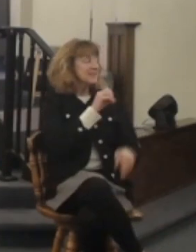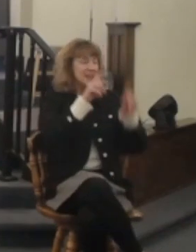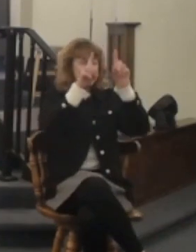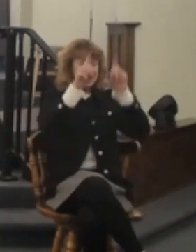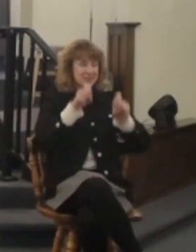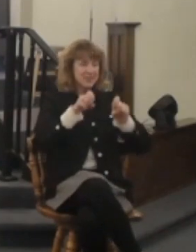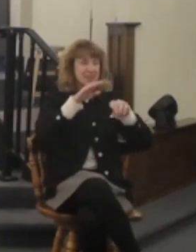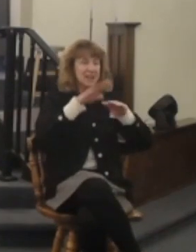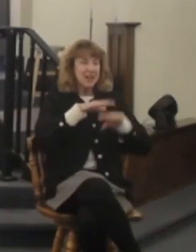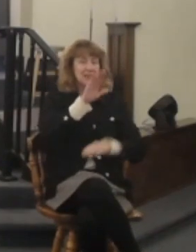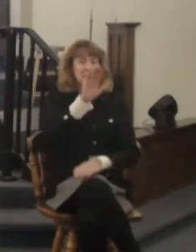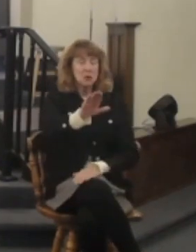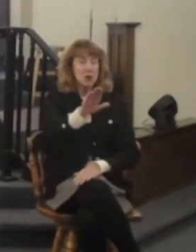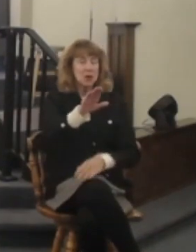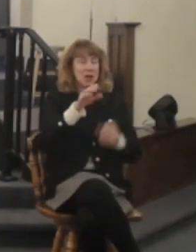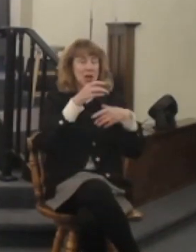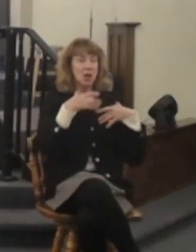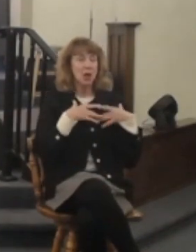test.